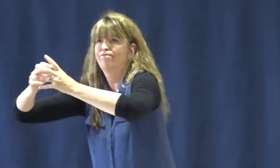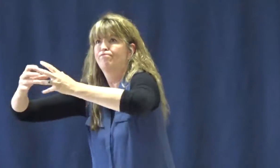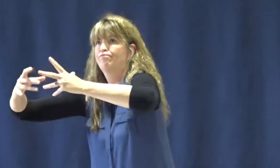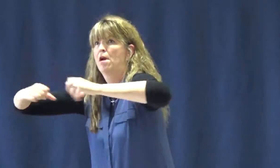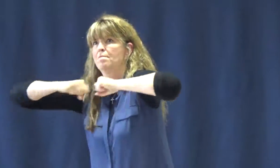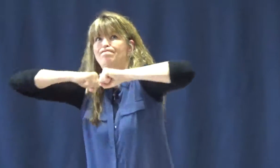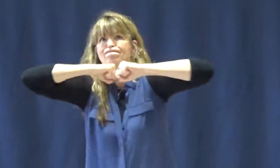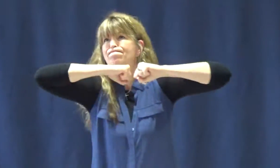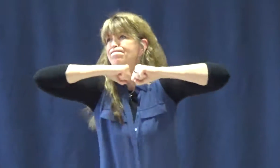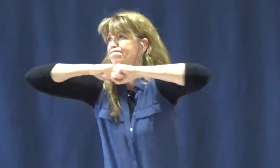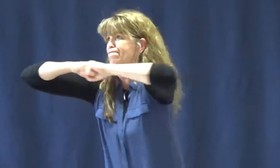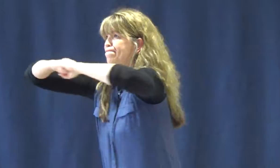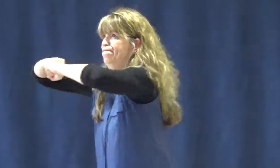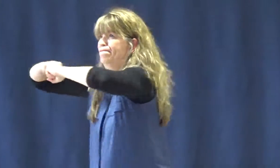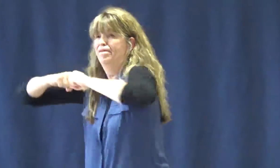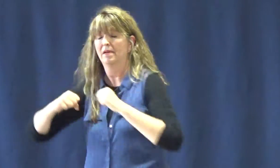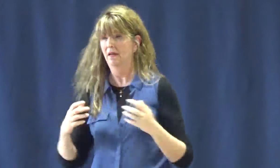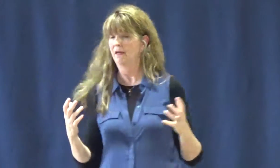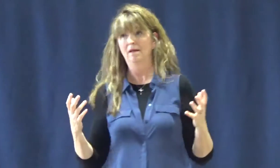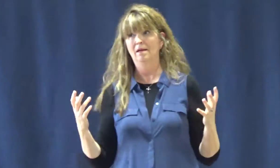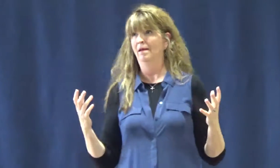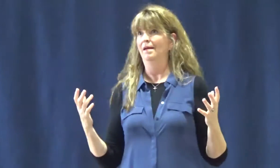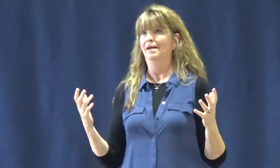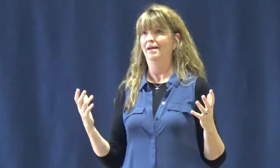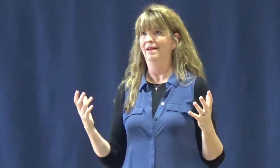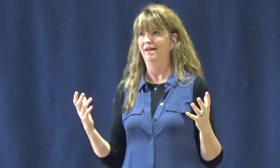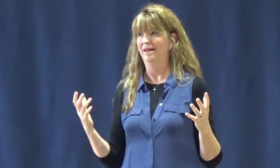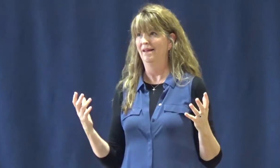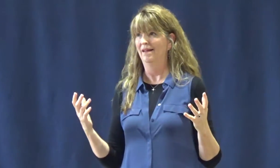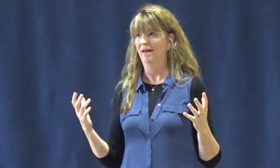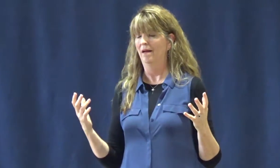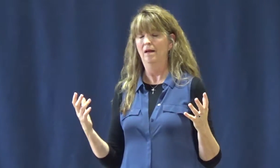these others. Block all these people.